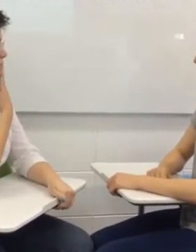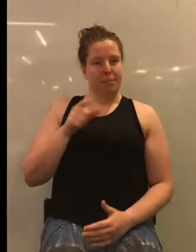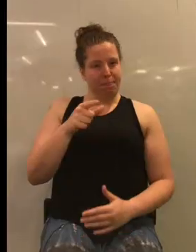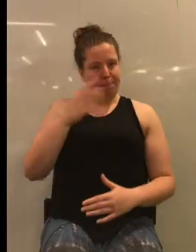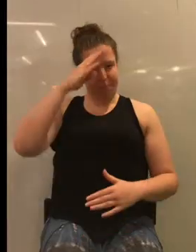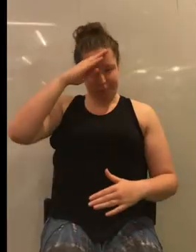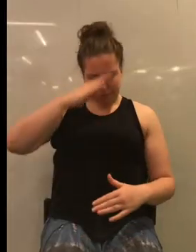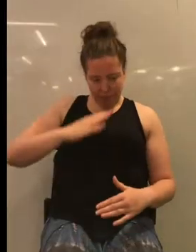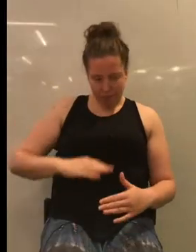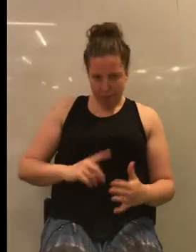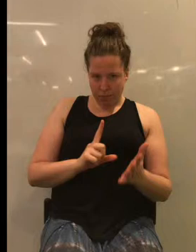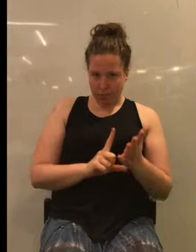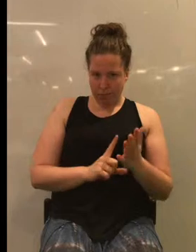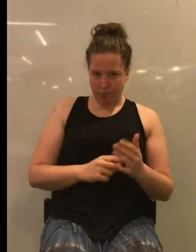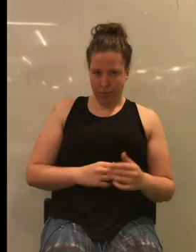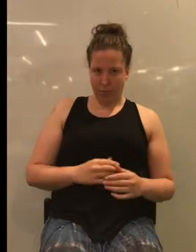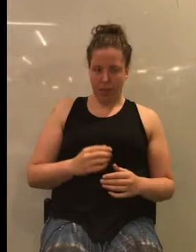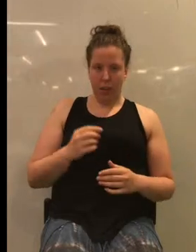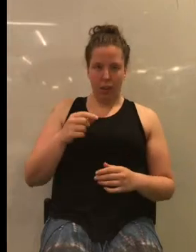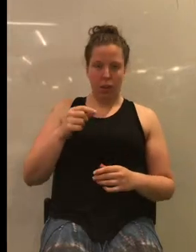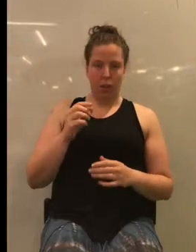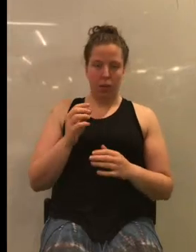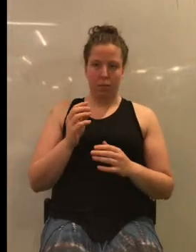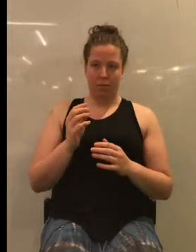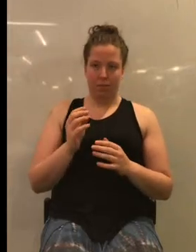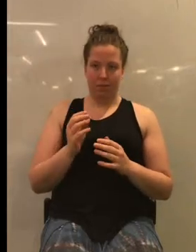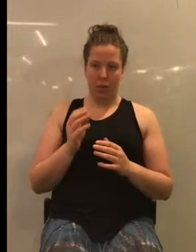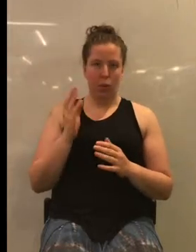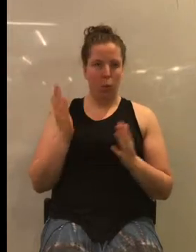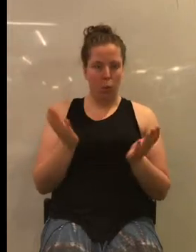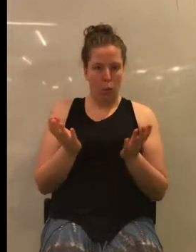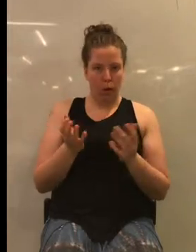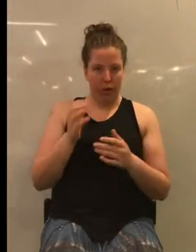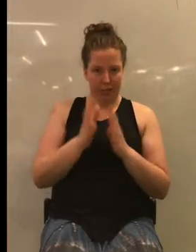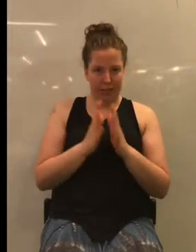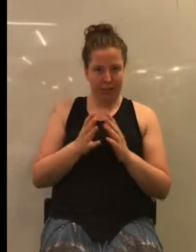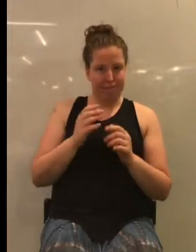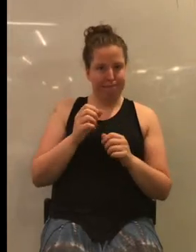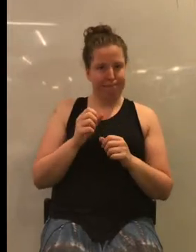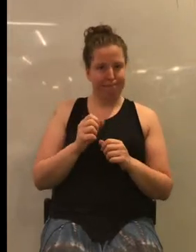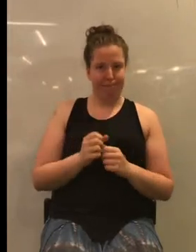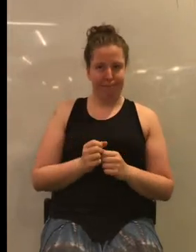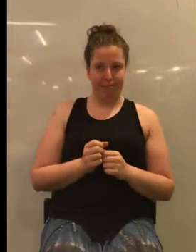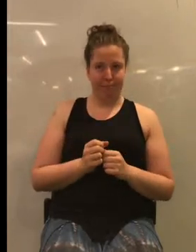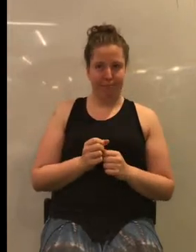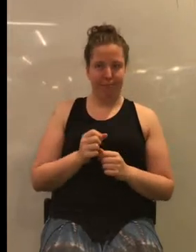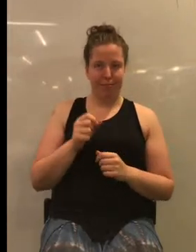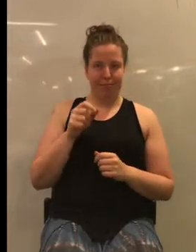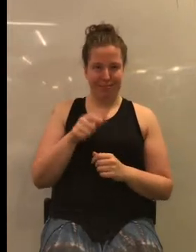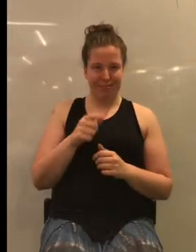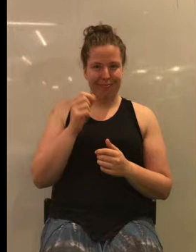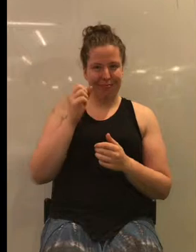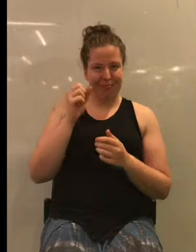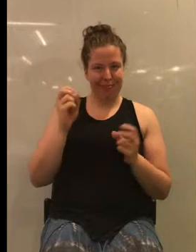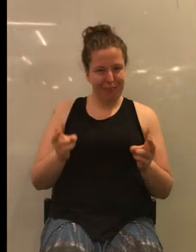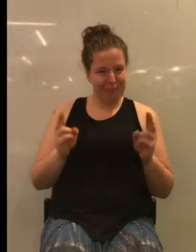The location in space that the sign is performed. This is a common